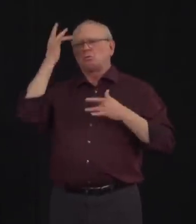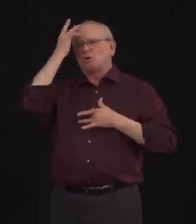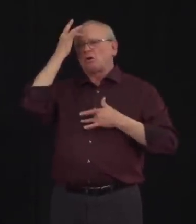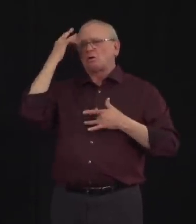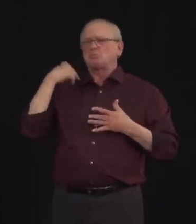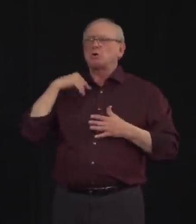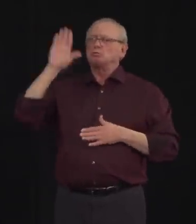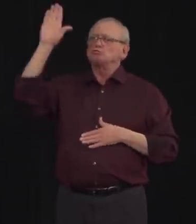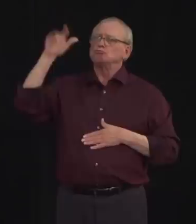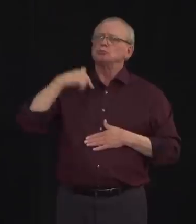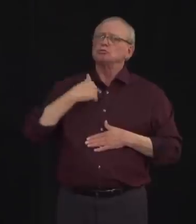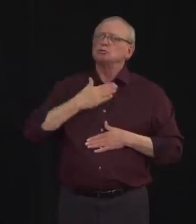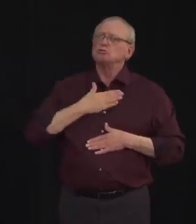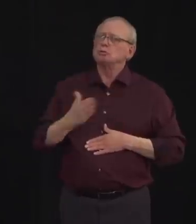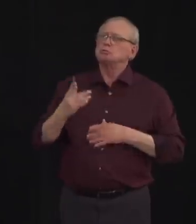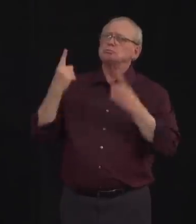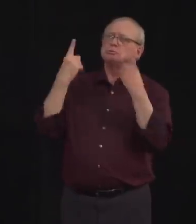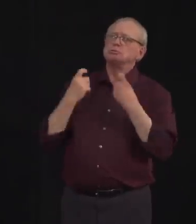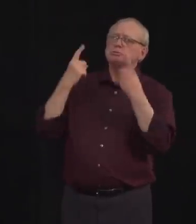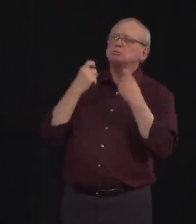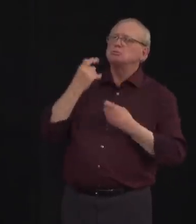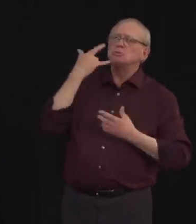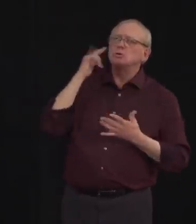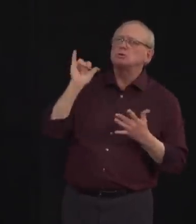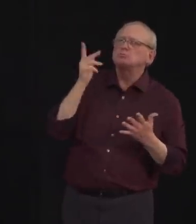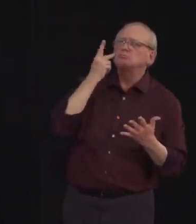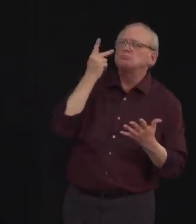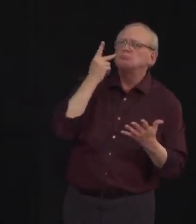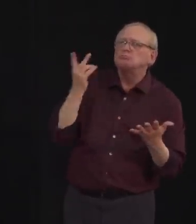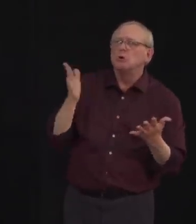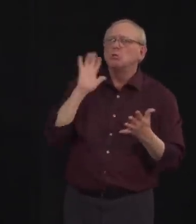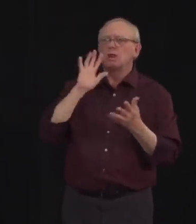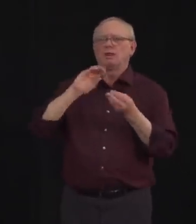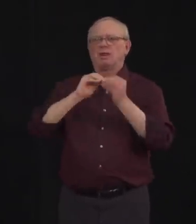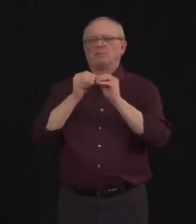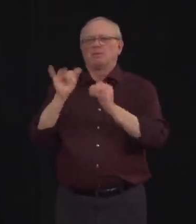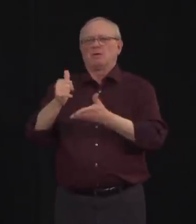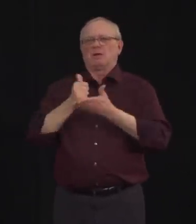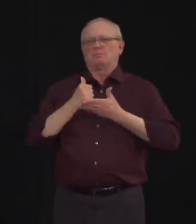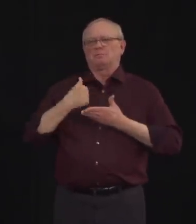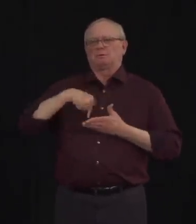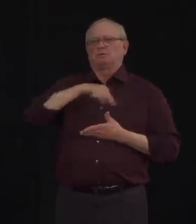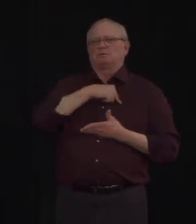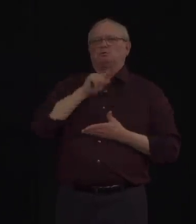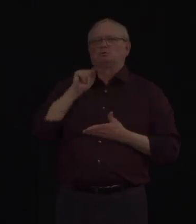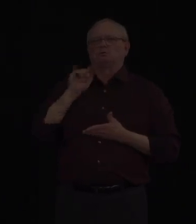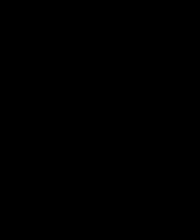days will be critical, but so far the numbers are certainly stable and encouraging.